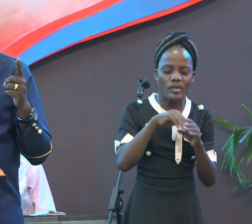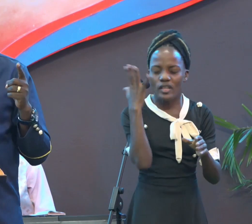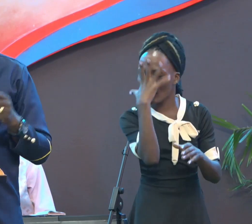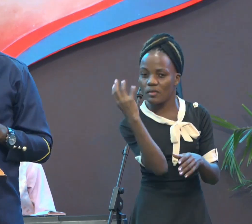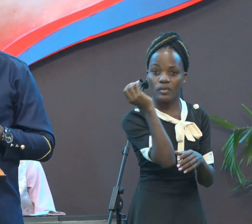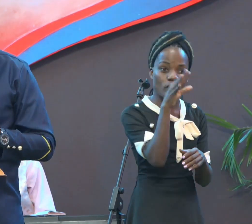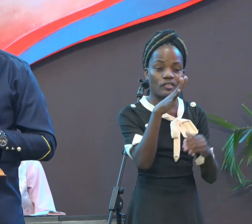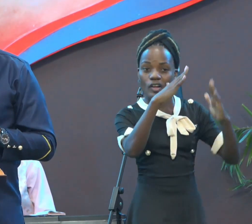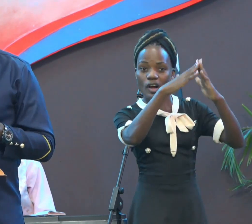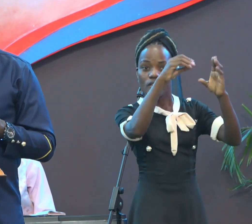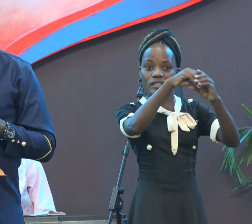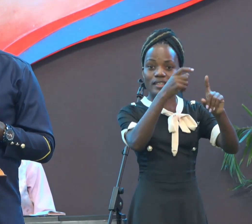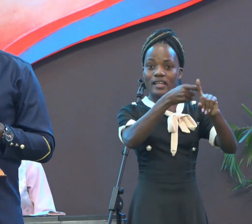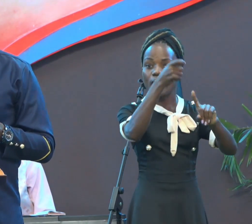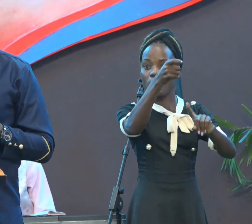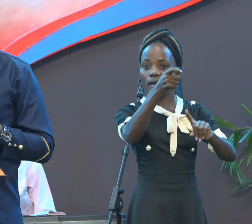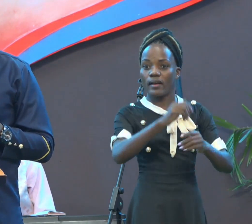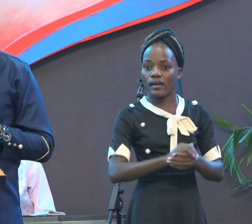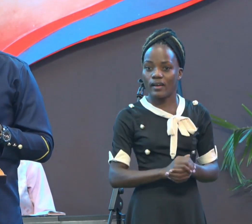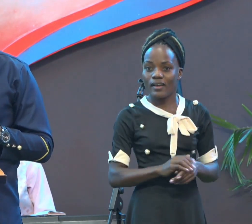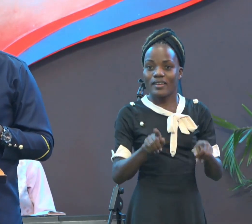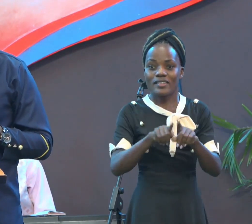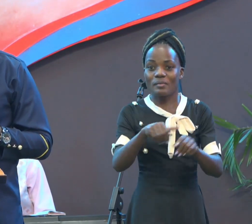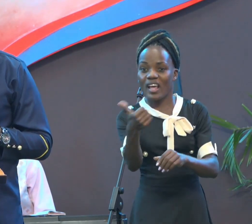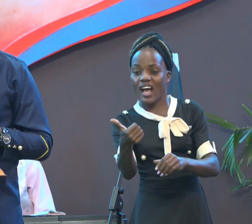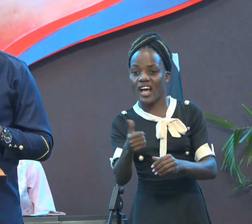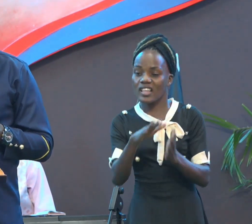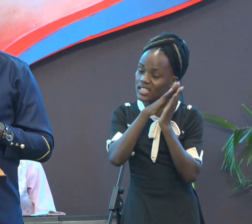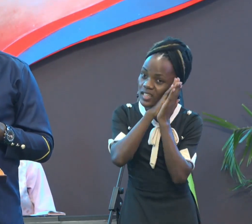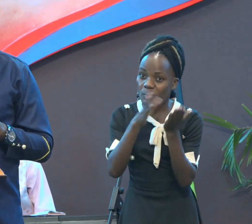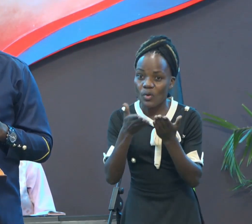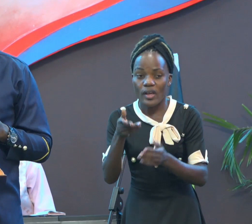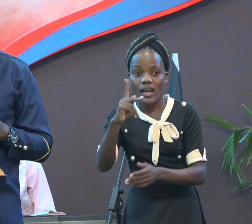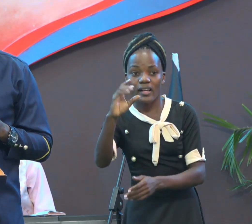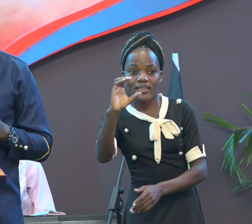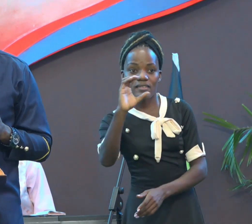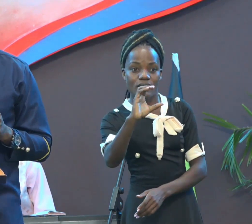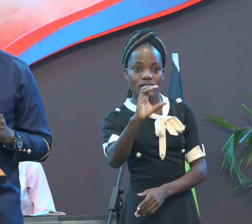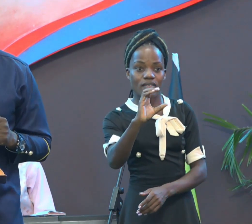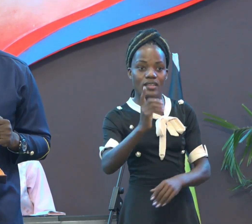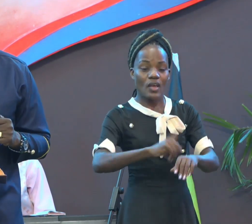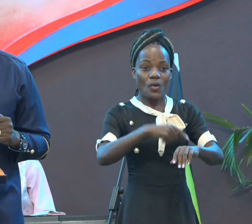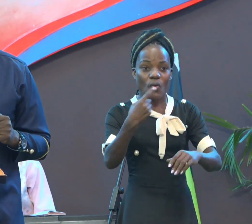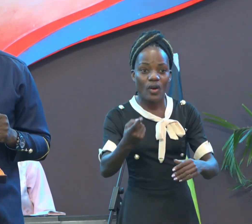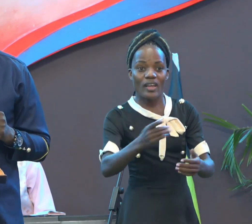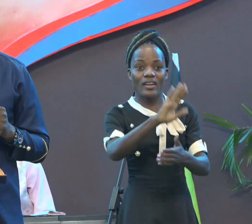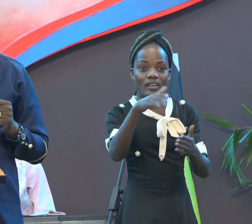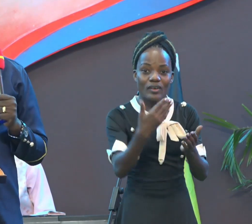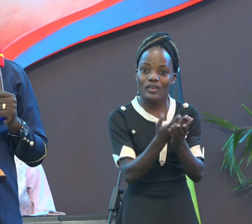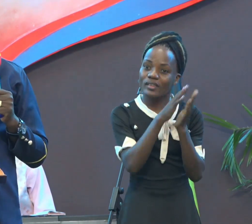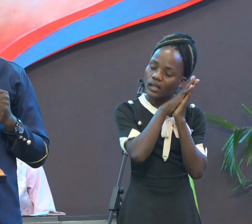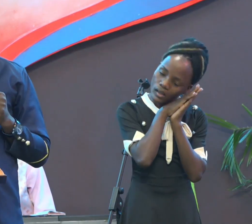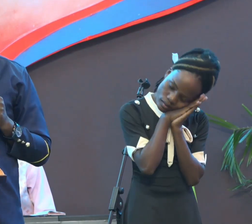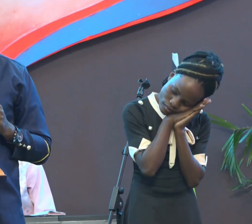who sleep in a very wonderful and good place in Kampala. And one who slept at the riverside. When sleep takes